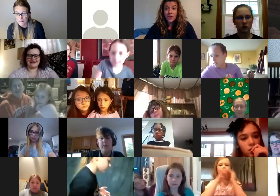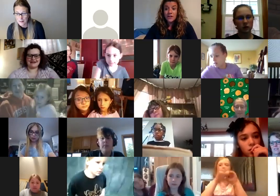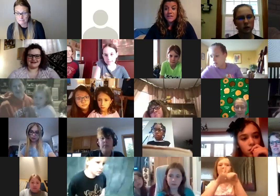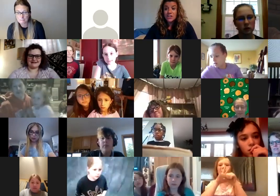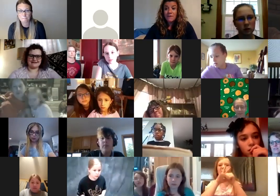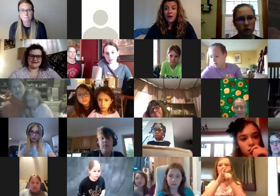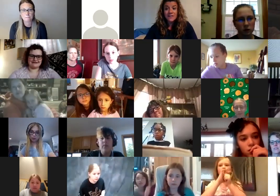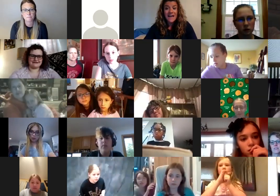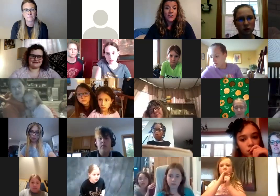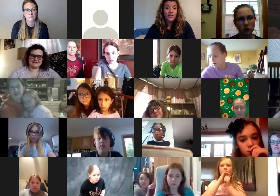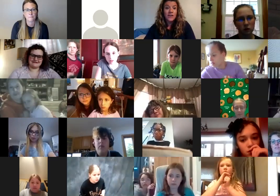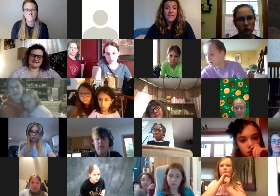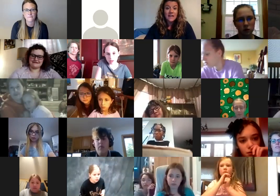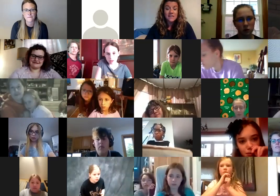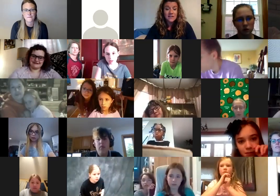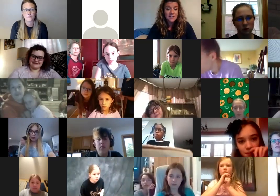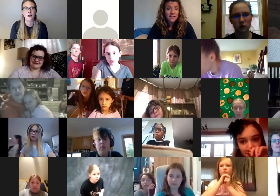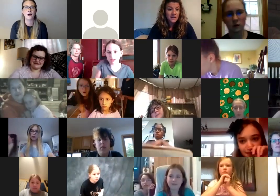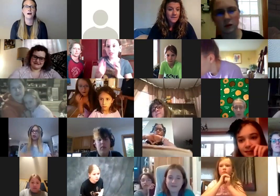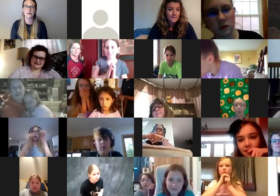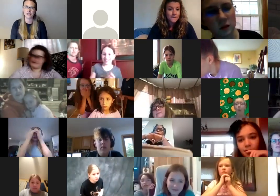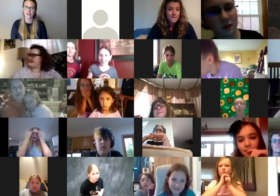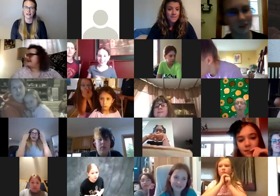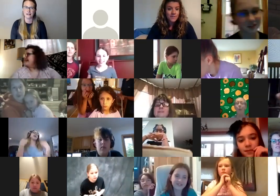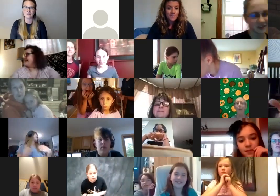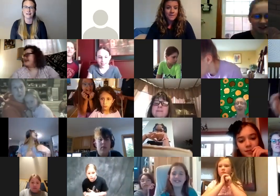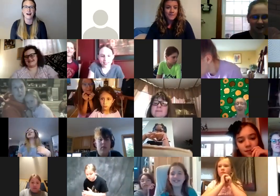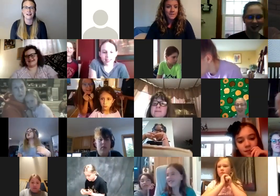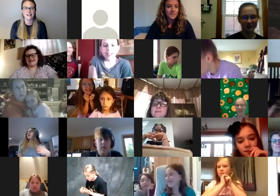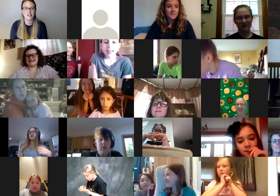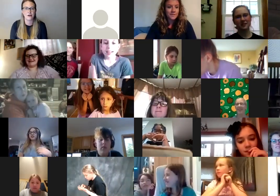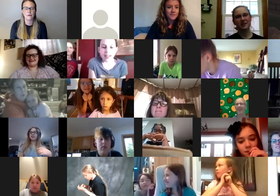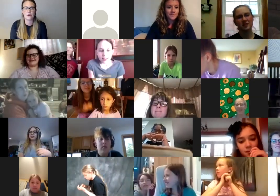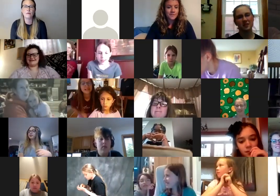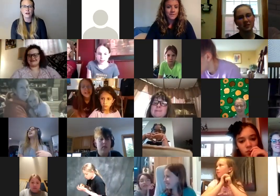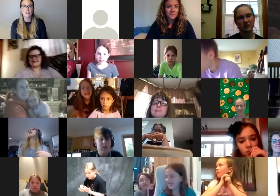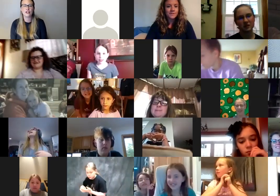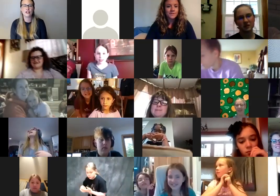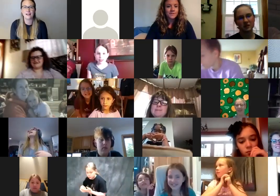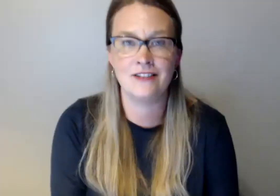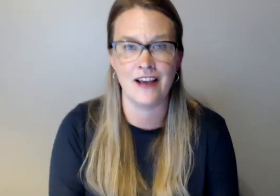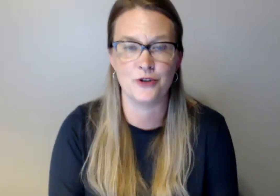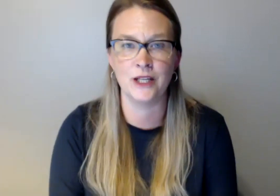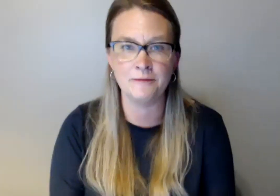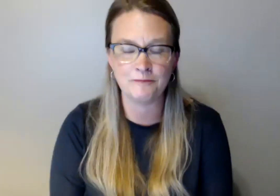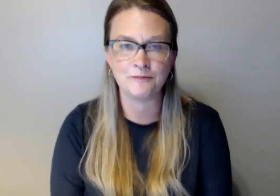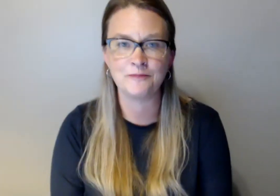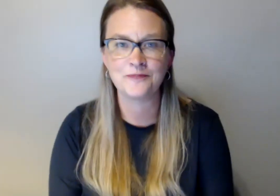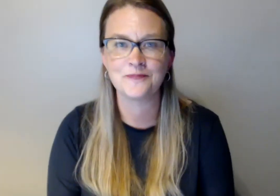could teach them how to sign cookies. Oh, cookies. I think that's a great one. Show us how to do that, Julie. Well, there's two